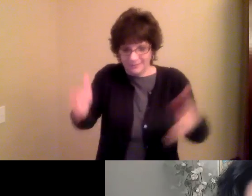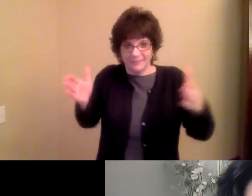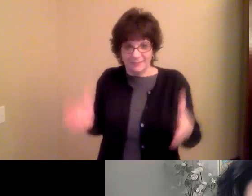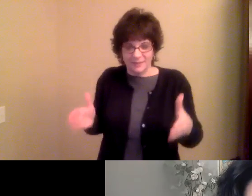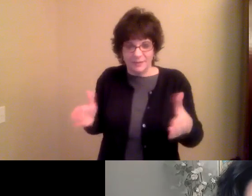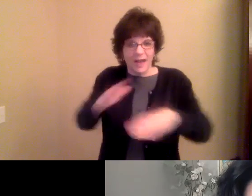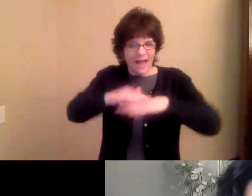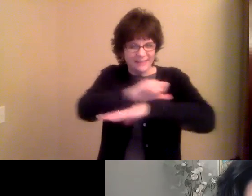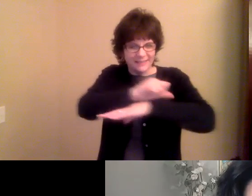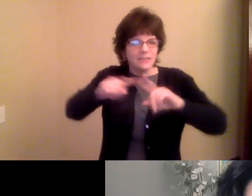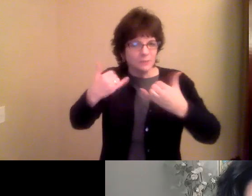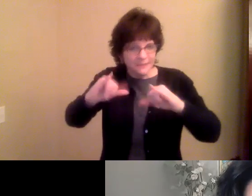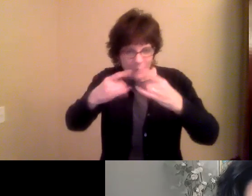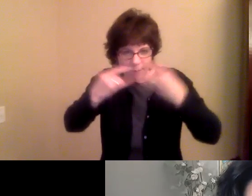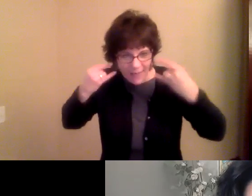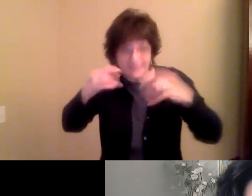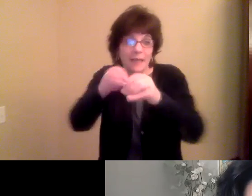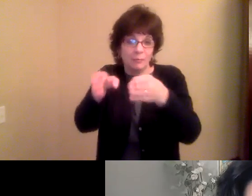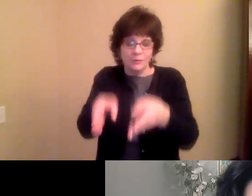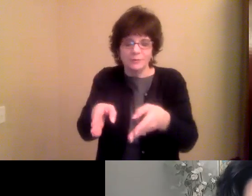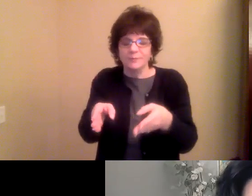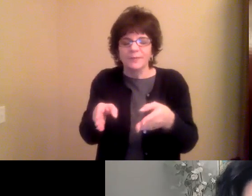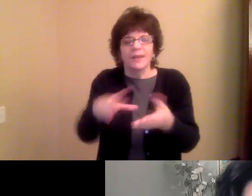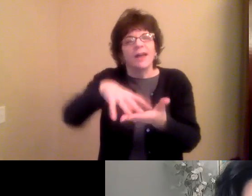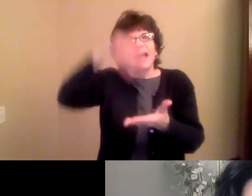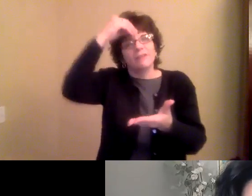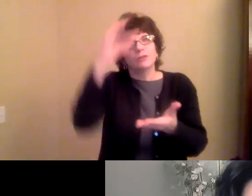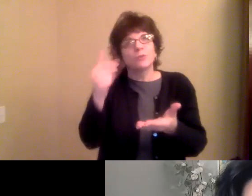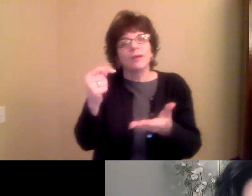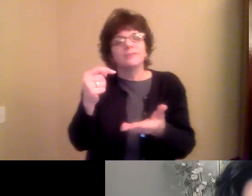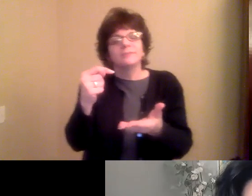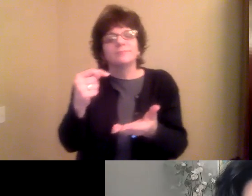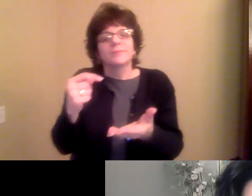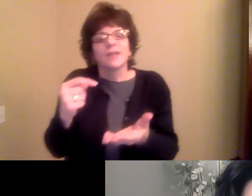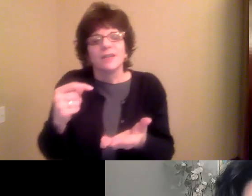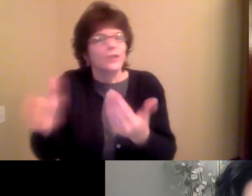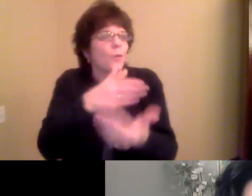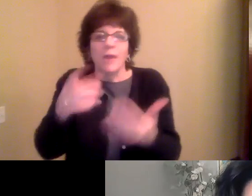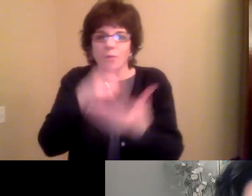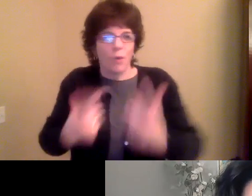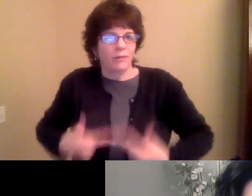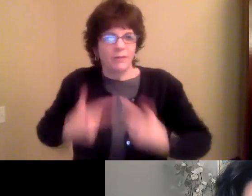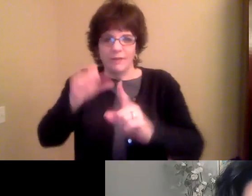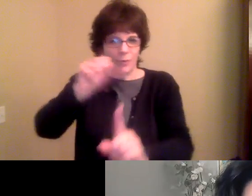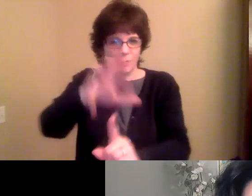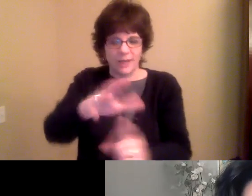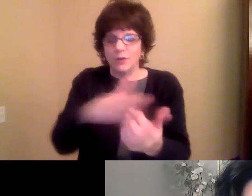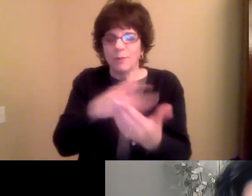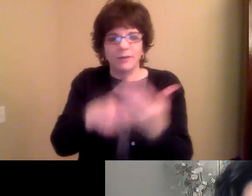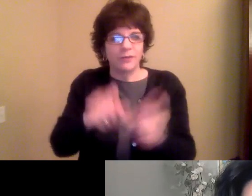Something I've learned, I think, is that no matter what the circumstances are, I can